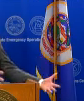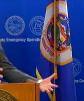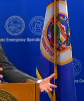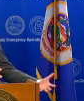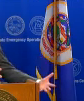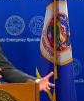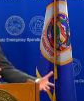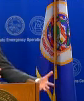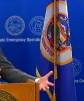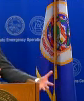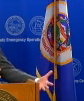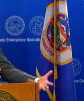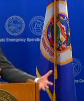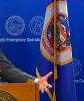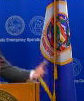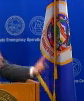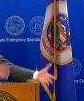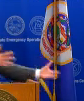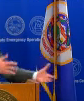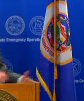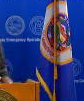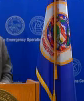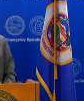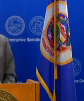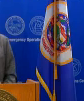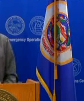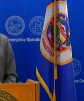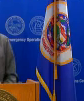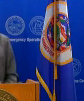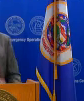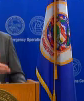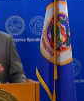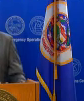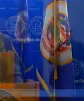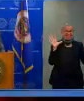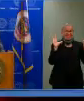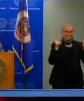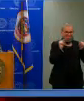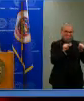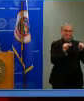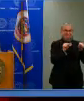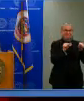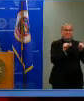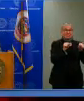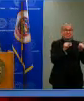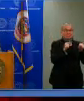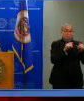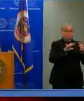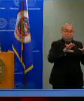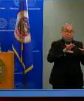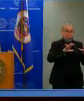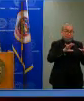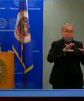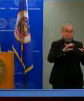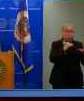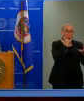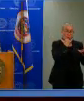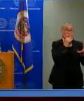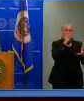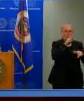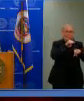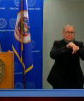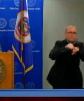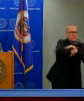left behind, it is going to have repercussions. And we saw last week what the repercussions were. That's Minnesota Governor Tim